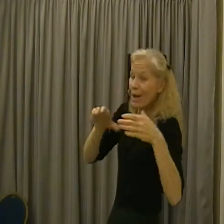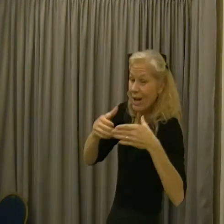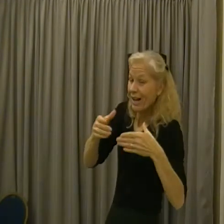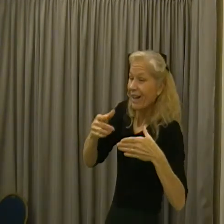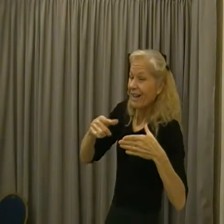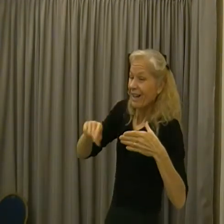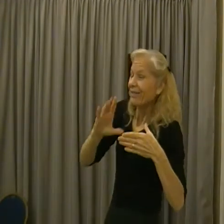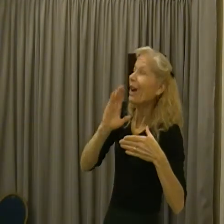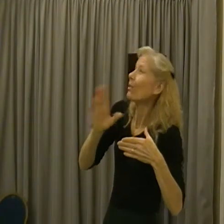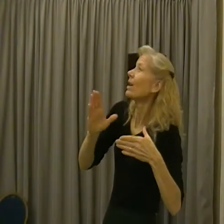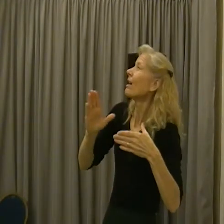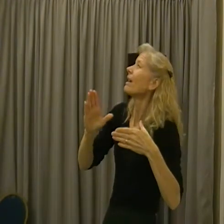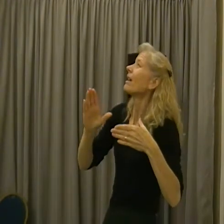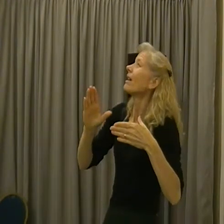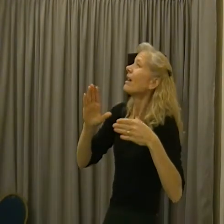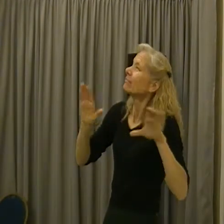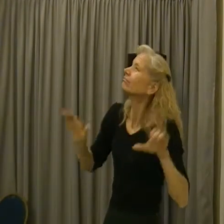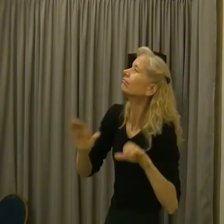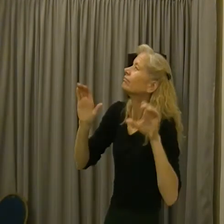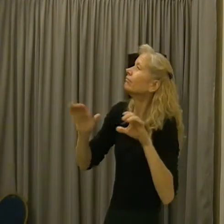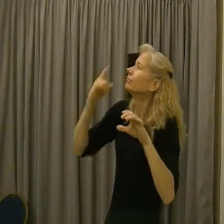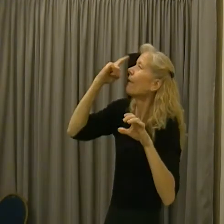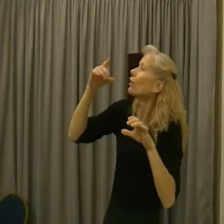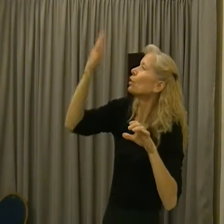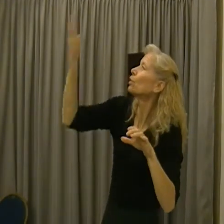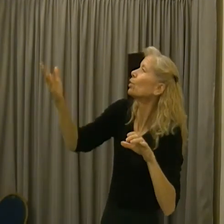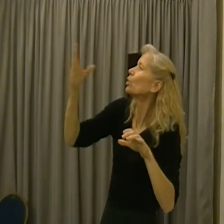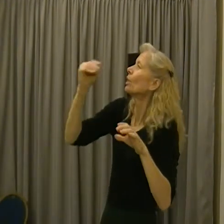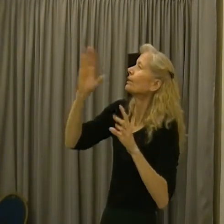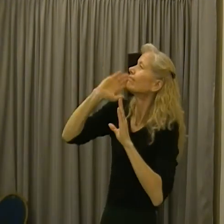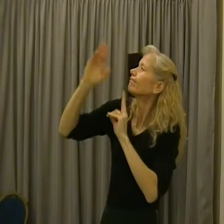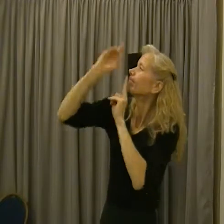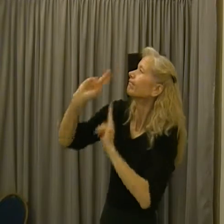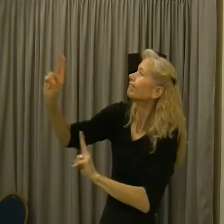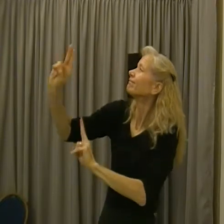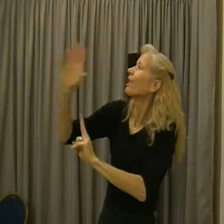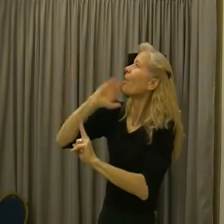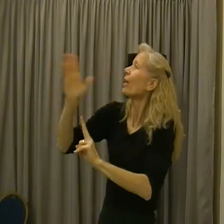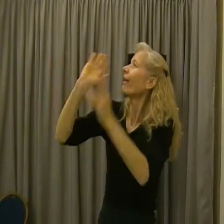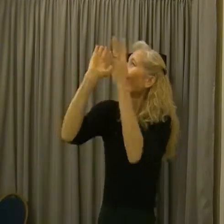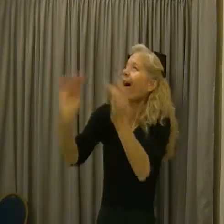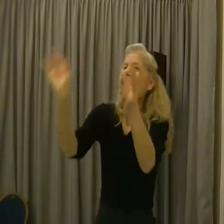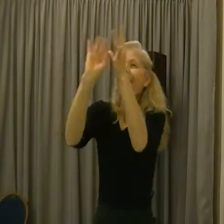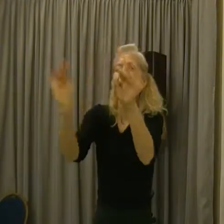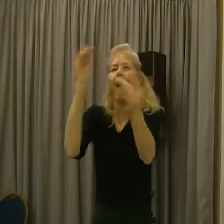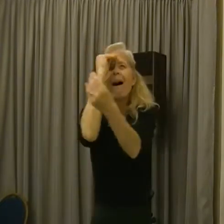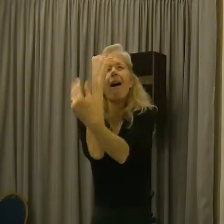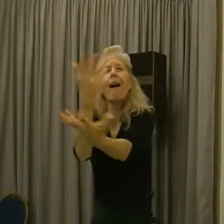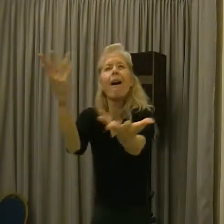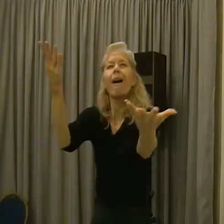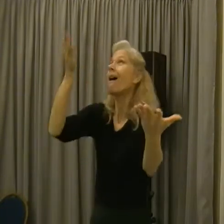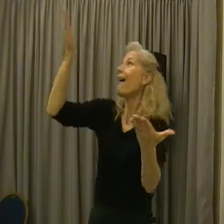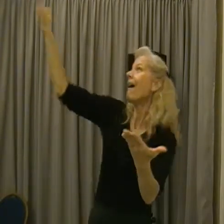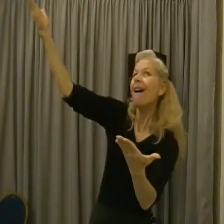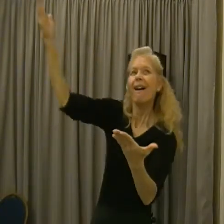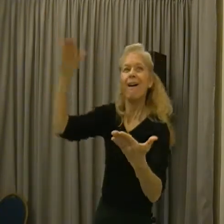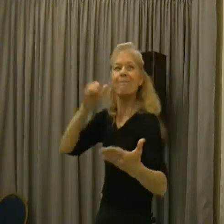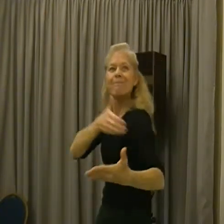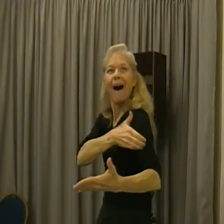speak of the glory of thy kingdom and talk of thy power, to make known to the sons of men his mighty acts and